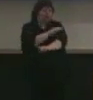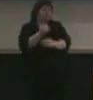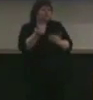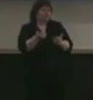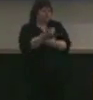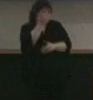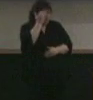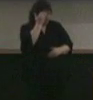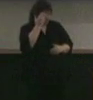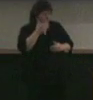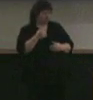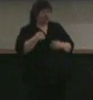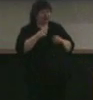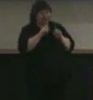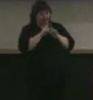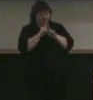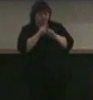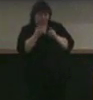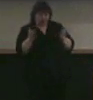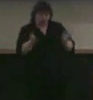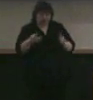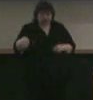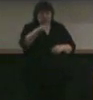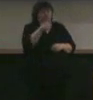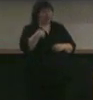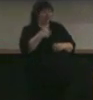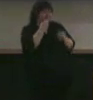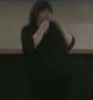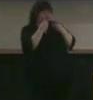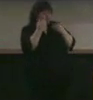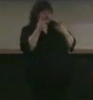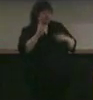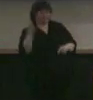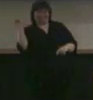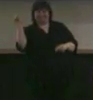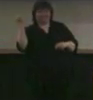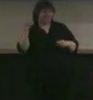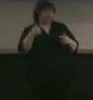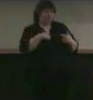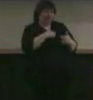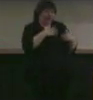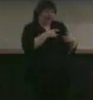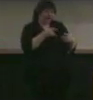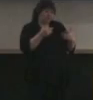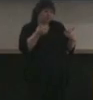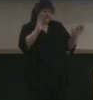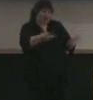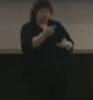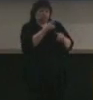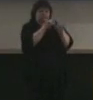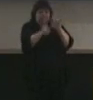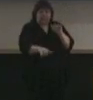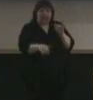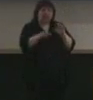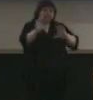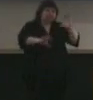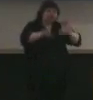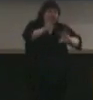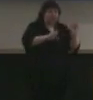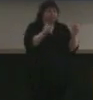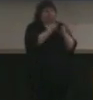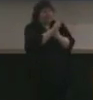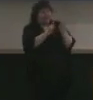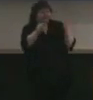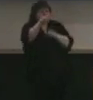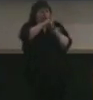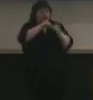this new knowledge. I also would encourage you, we have refreshments outside. We'd like to invite you to stay and network and meet each other.